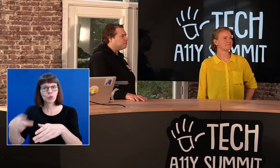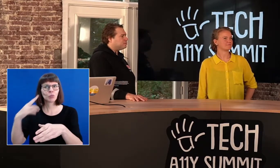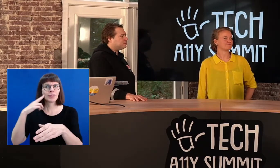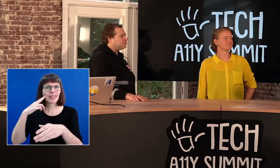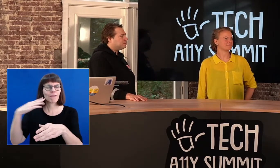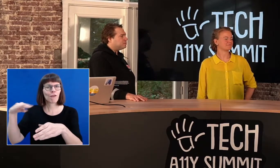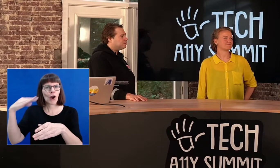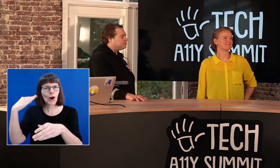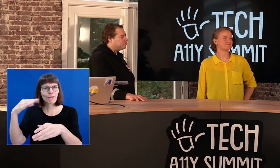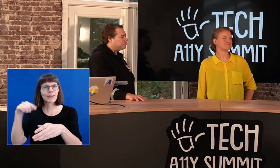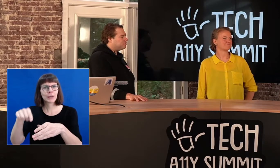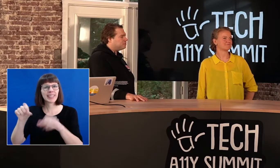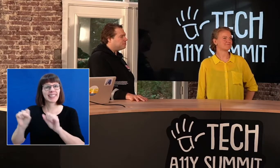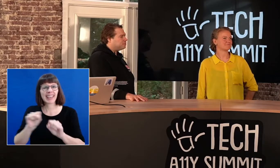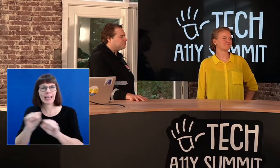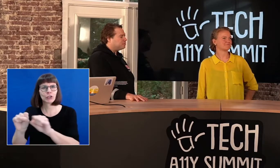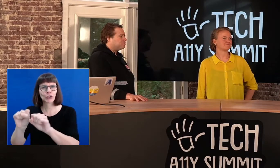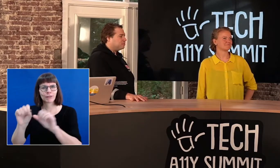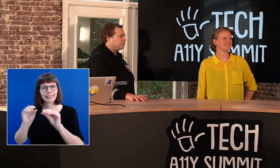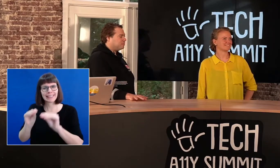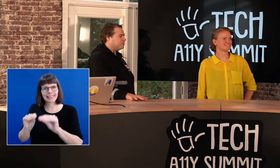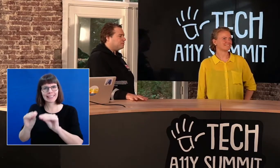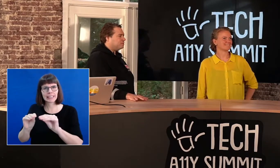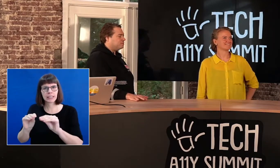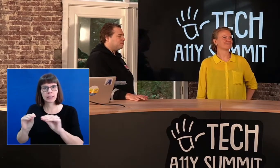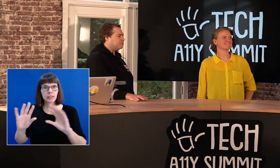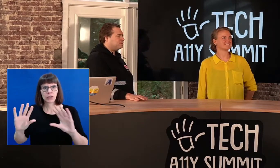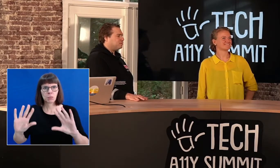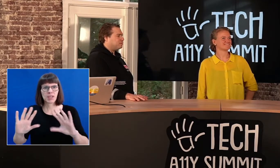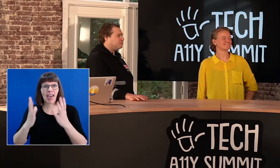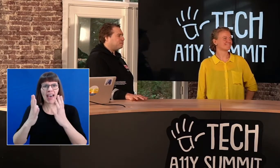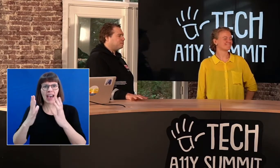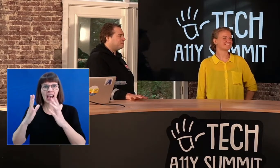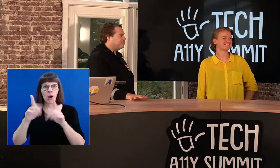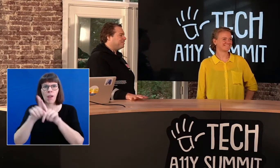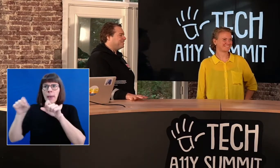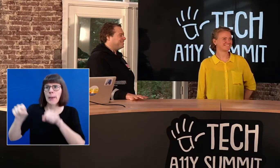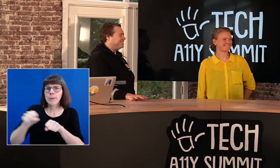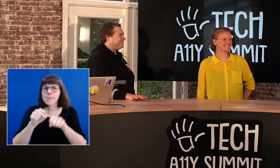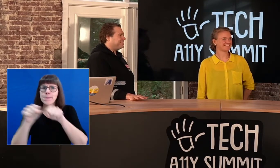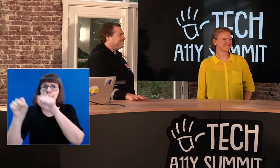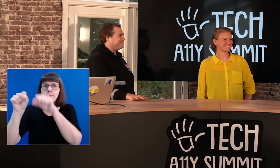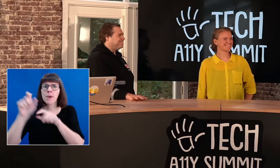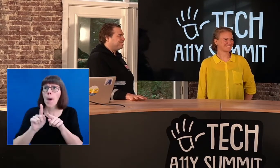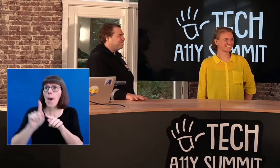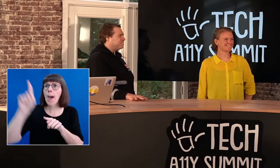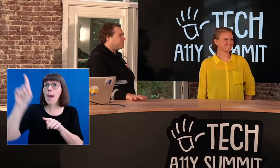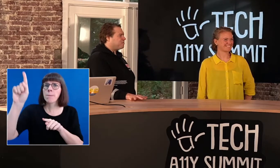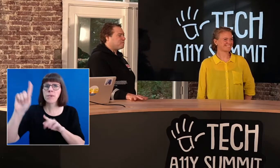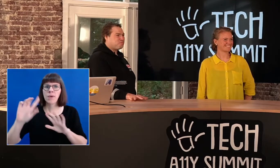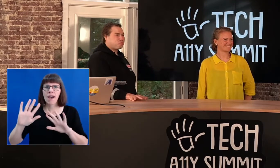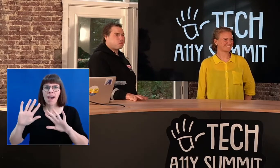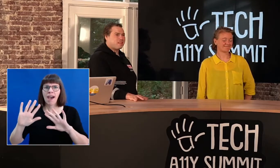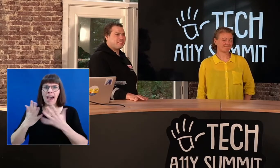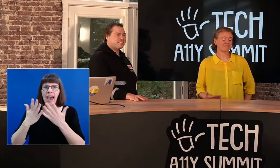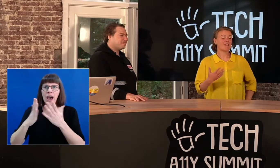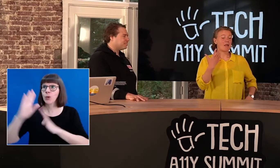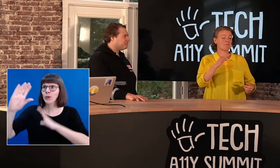curious, how does that go? Like if they're up in the air, how do you tell them, no? How does that work?